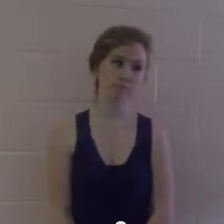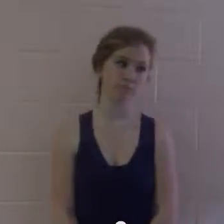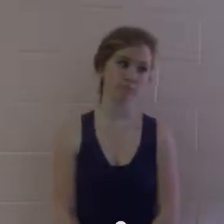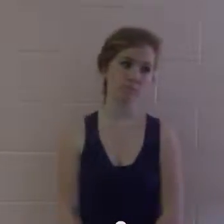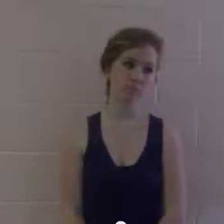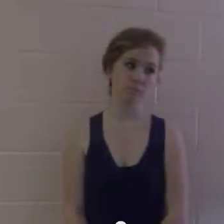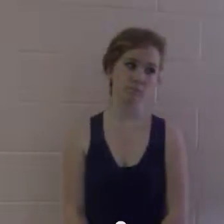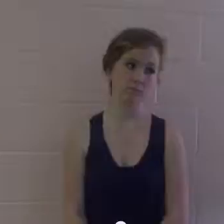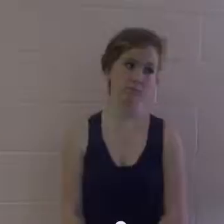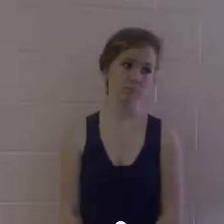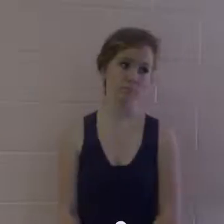as you can see,